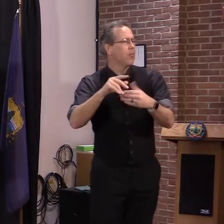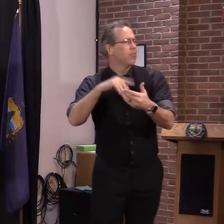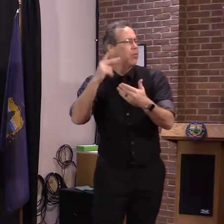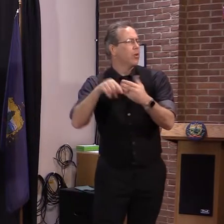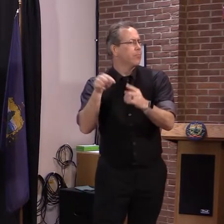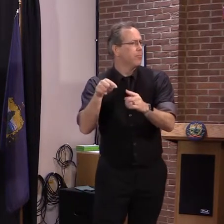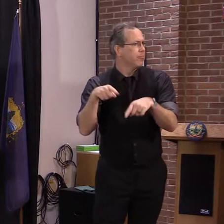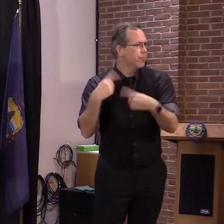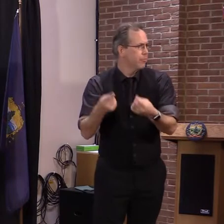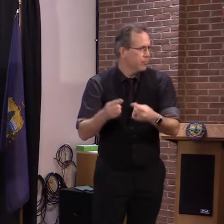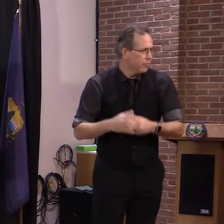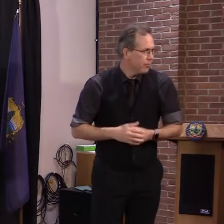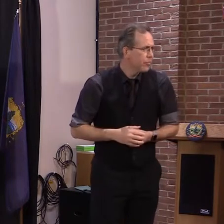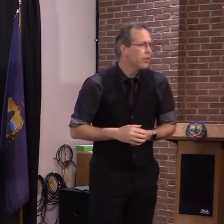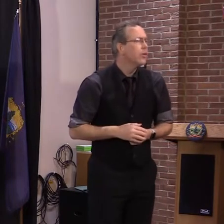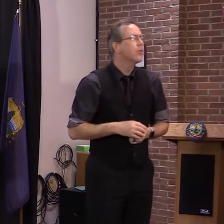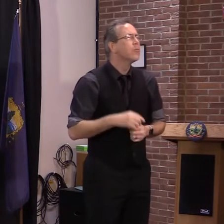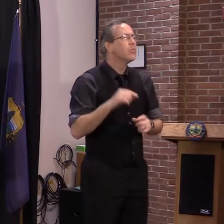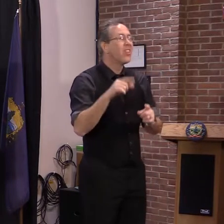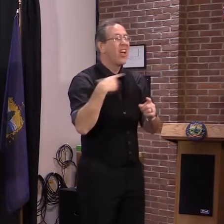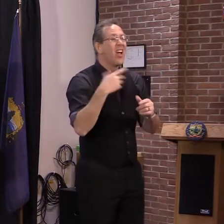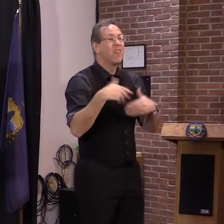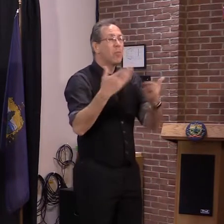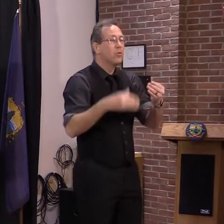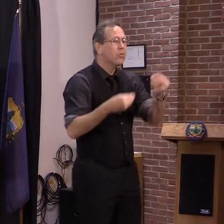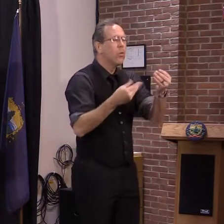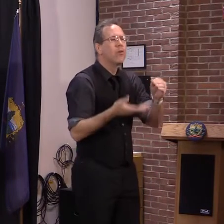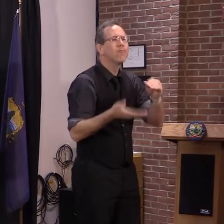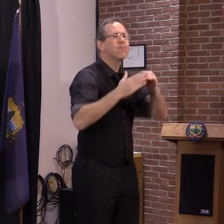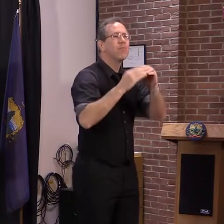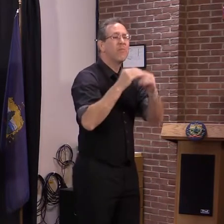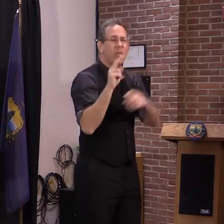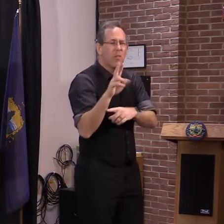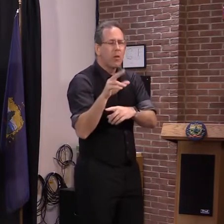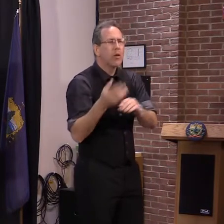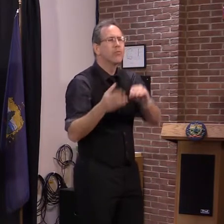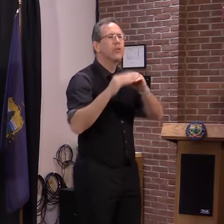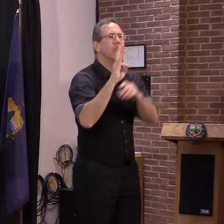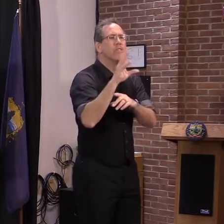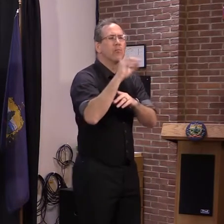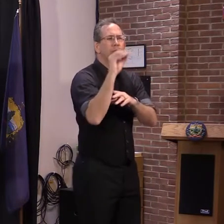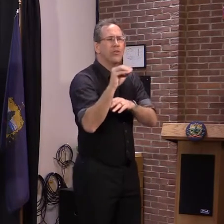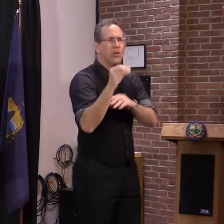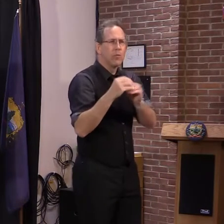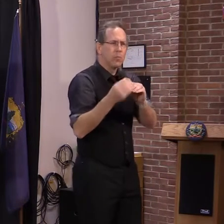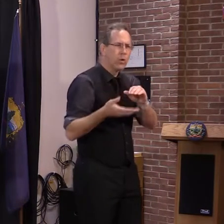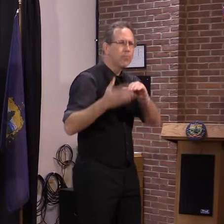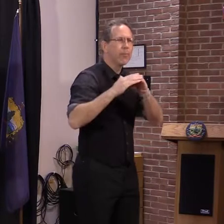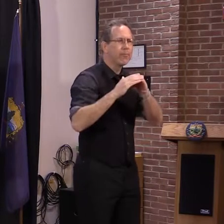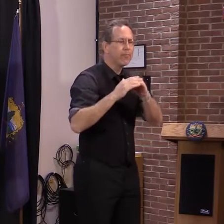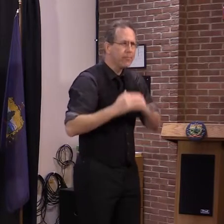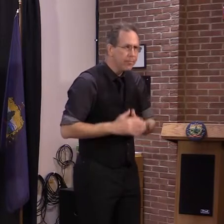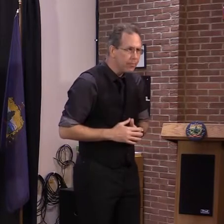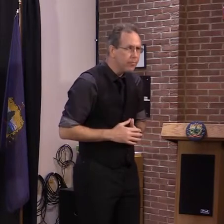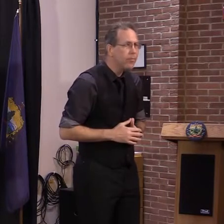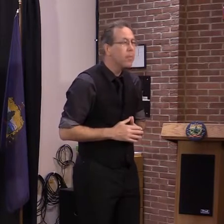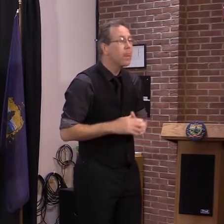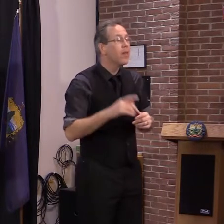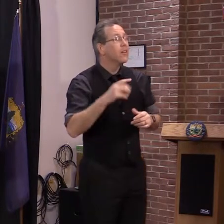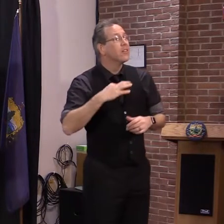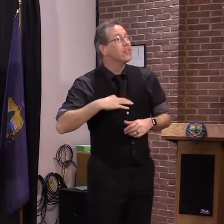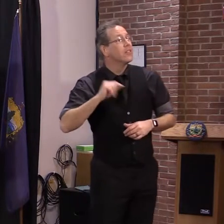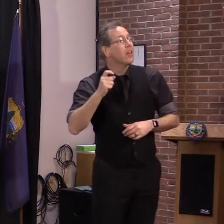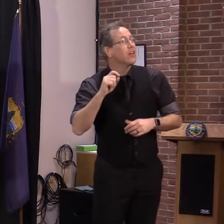expand that to be 65% of the federal amount a family qualifies for, and would make the credit fully refundable for all